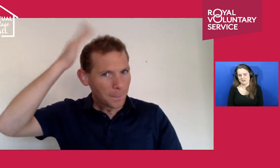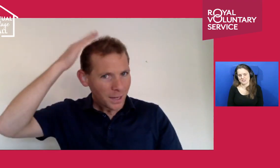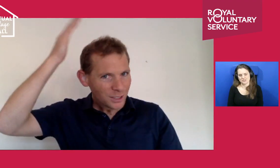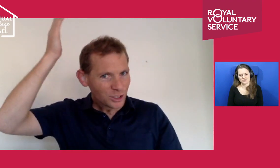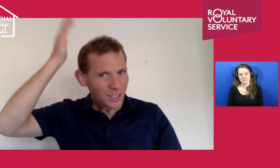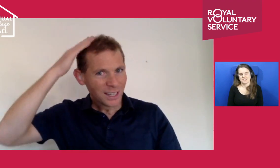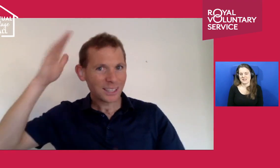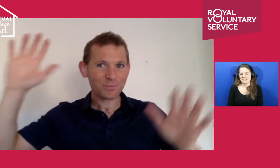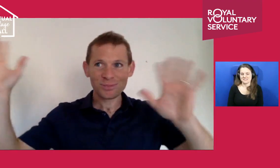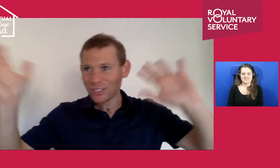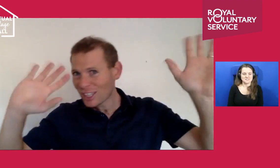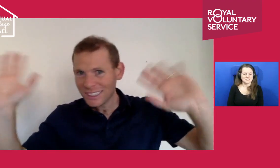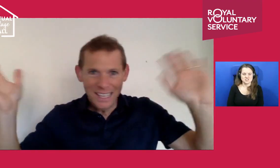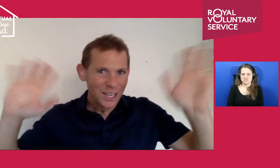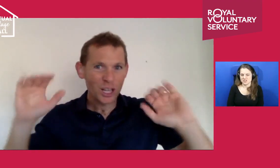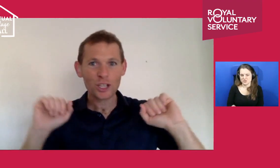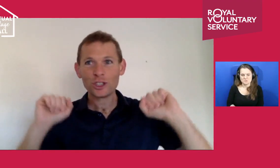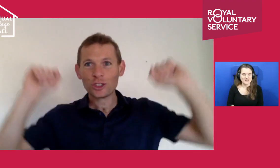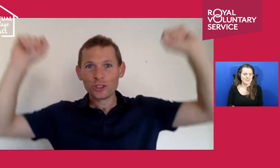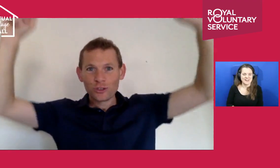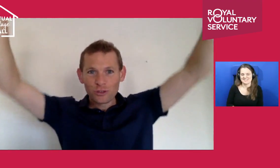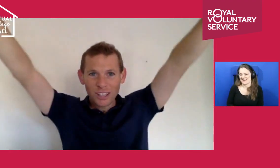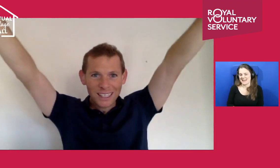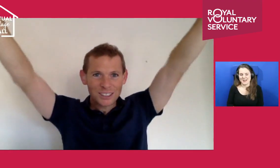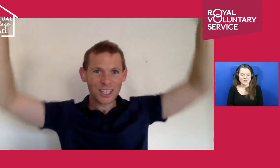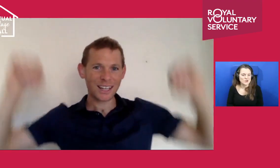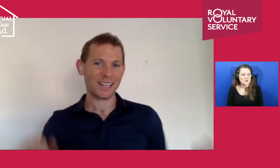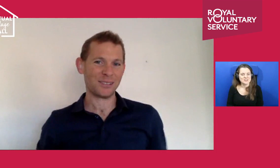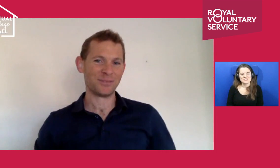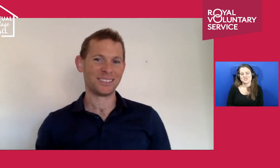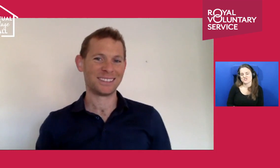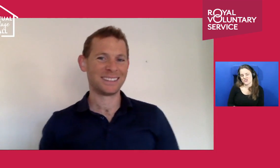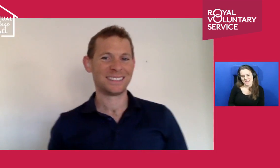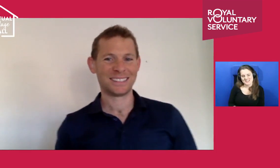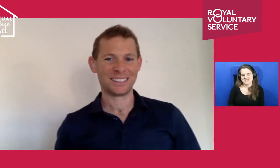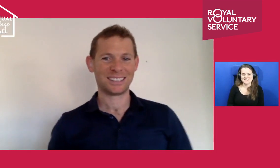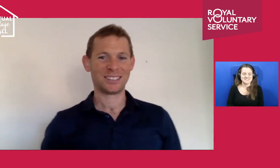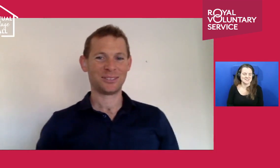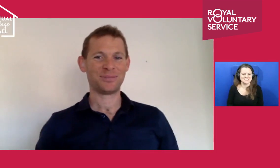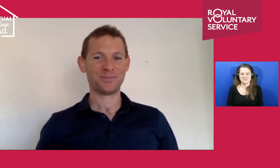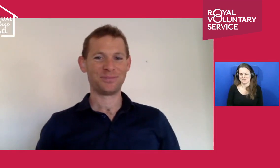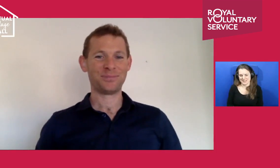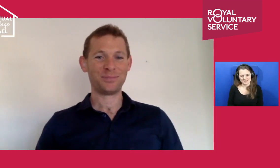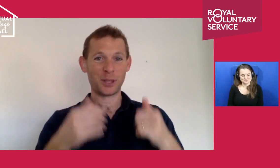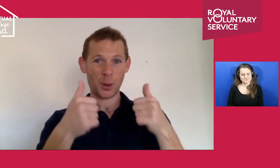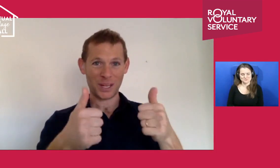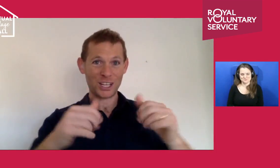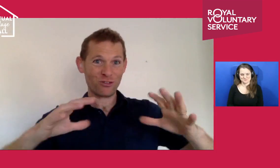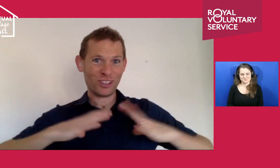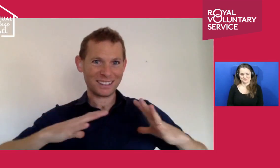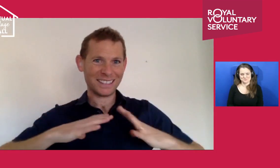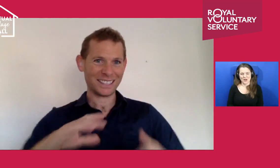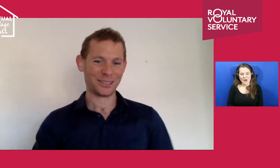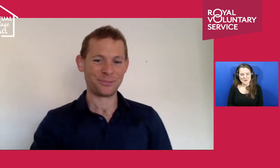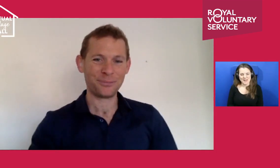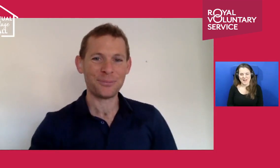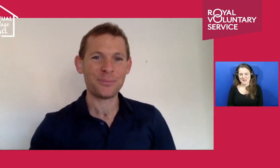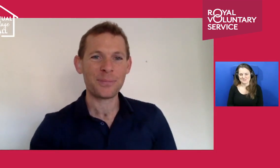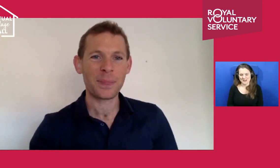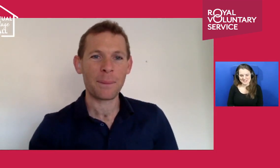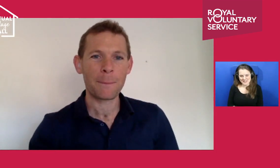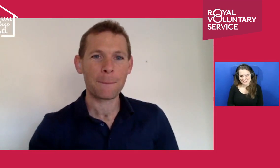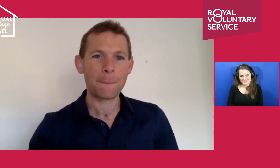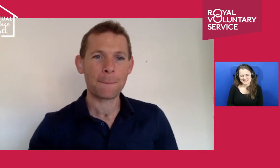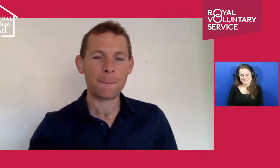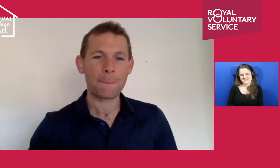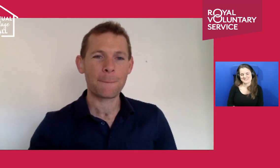actions coming through. It's touch your nose, pat your head, say hello, stretch, different things. Okay,